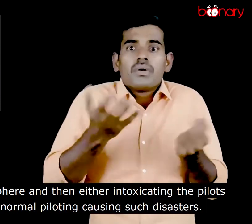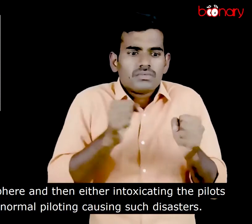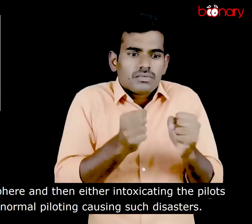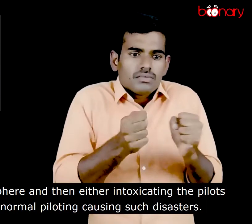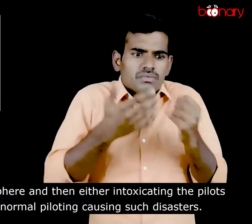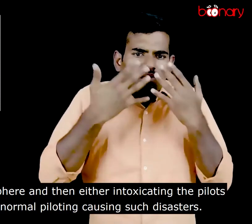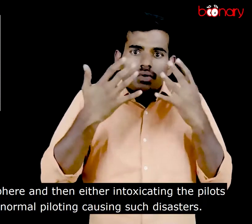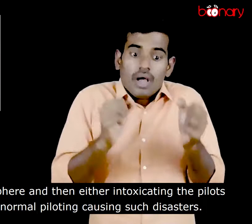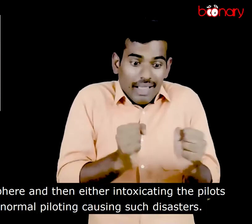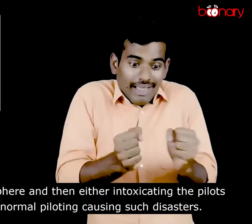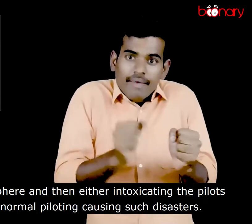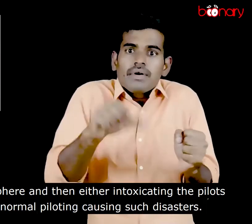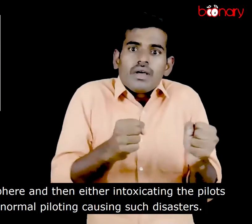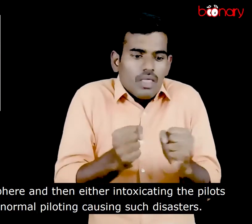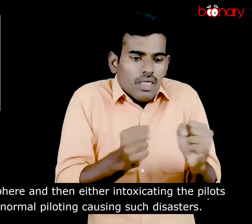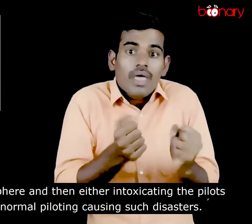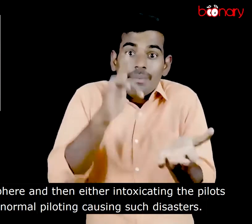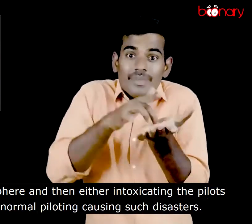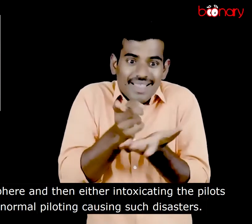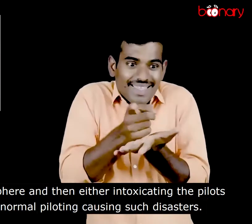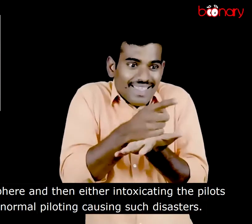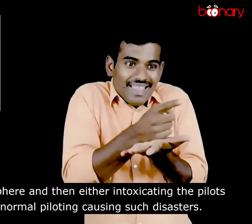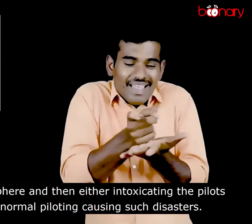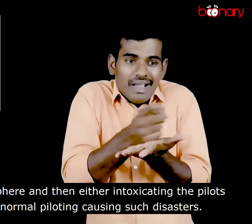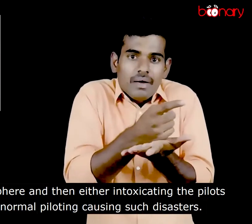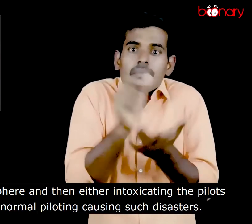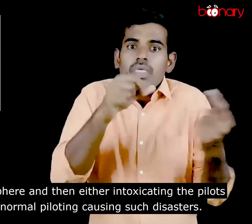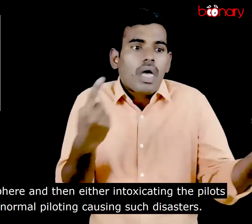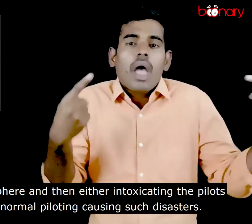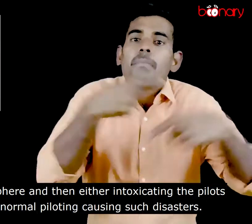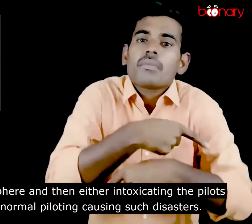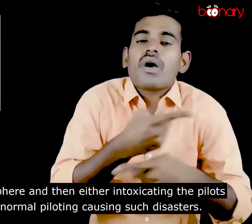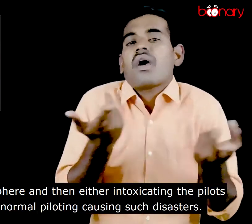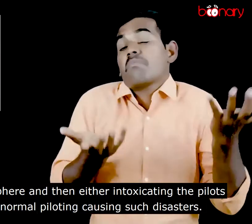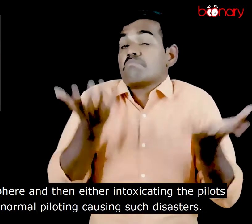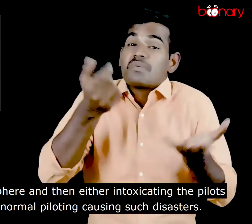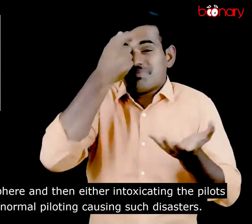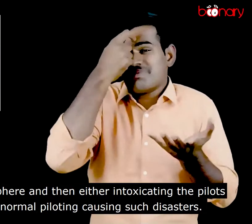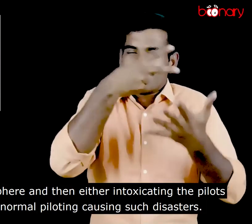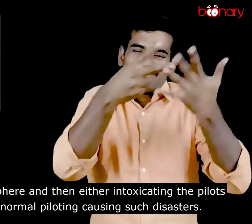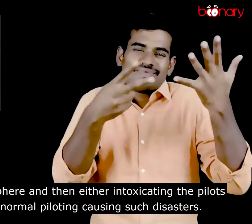or interfering with normal piloting, causing such disasters.